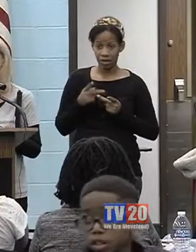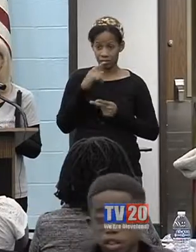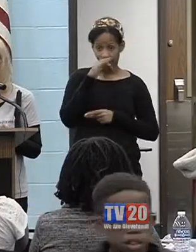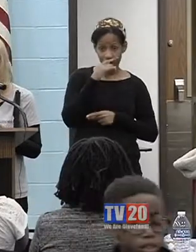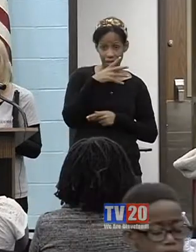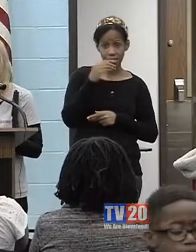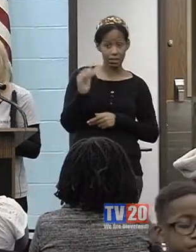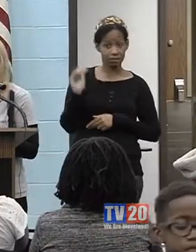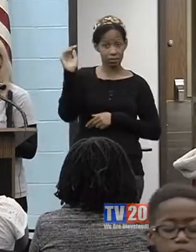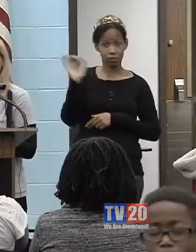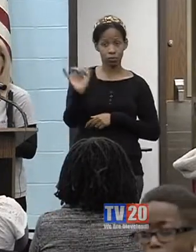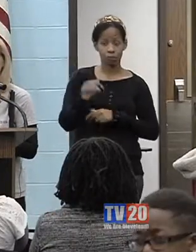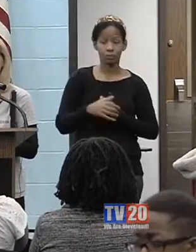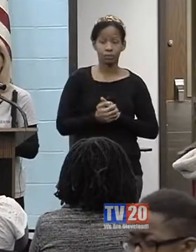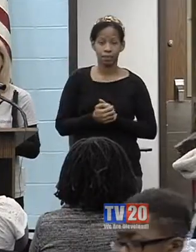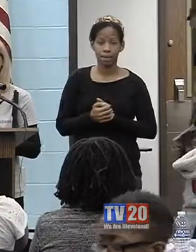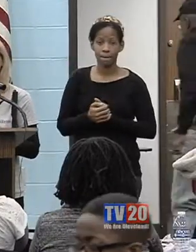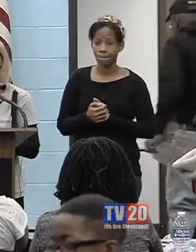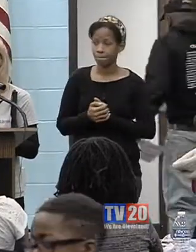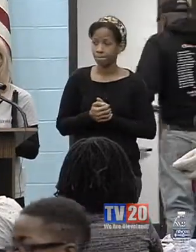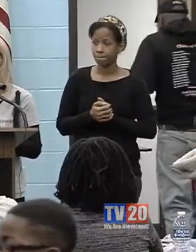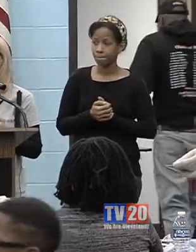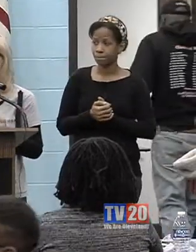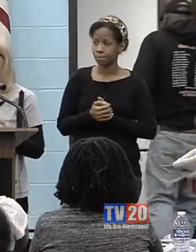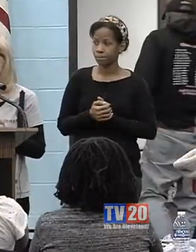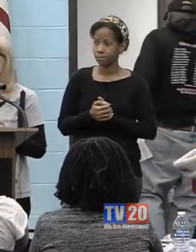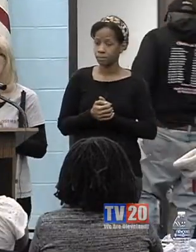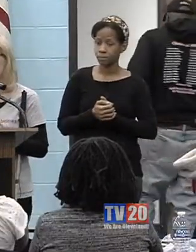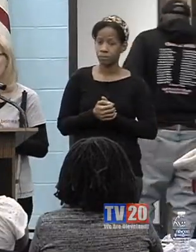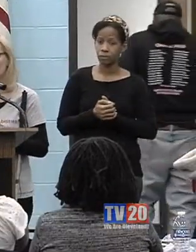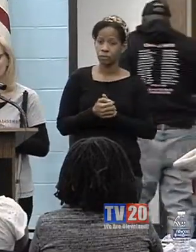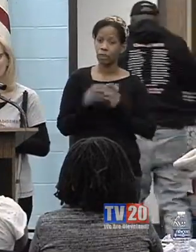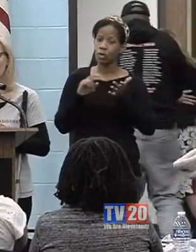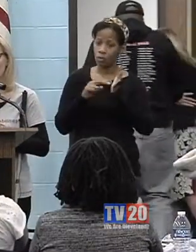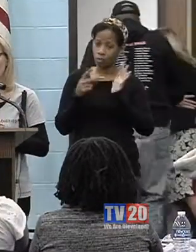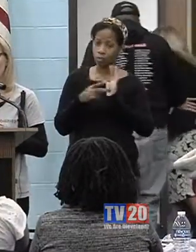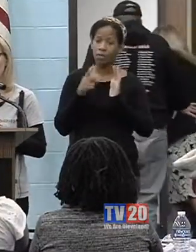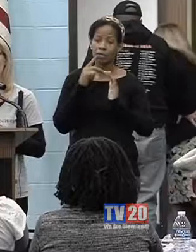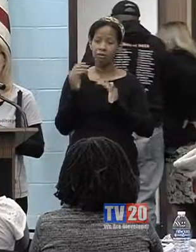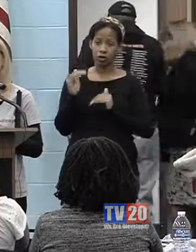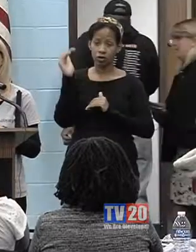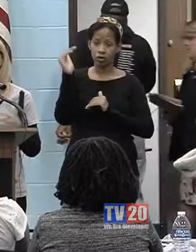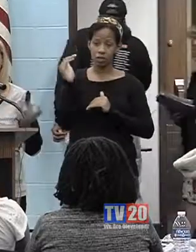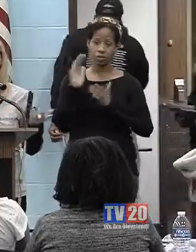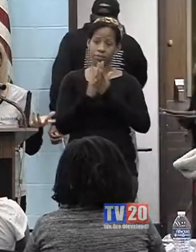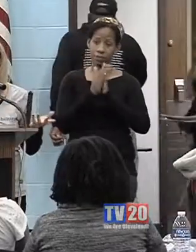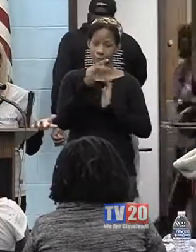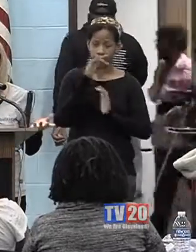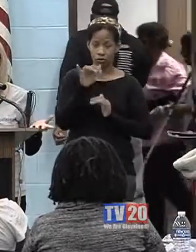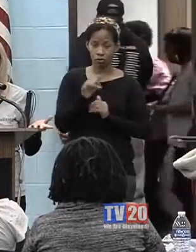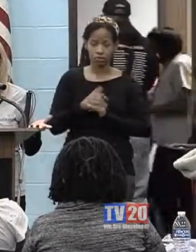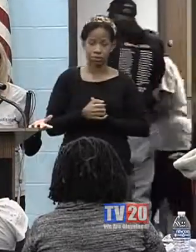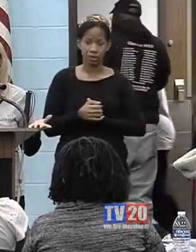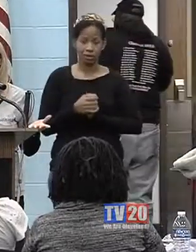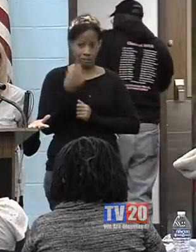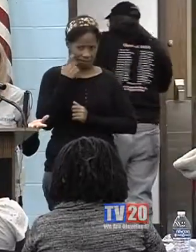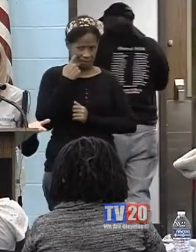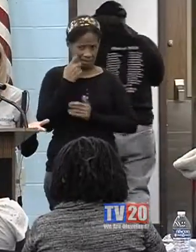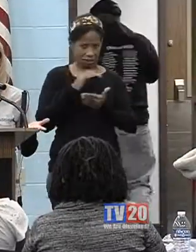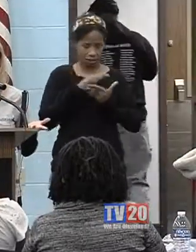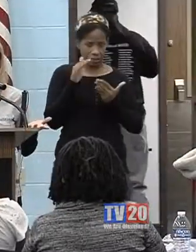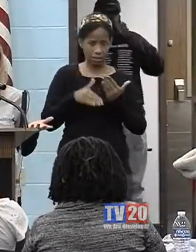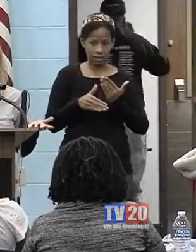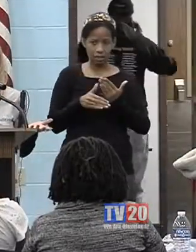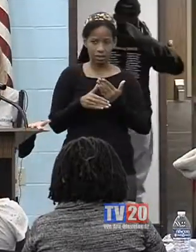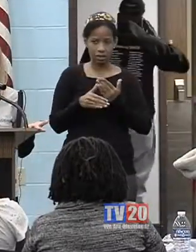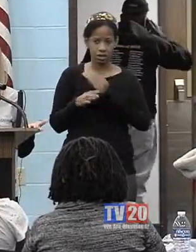but adults as well. And as a matter of fact, that's what it was originally purposed was for adults. For adults. And just this past weekend, we